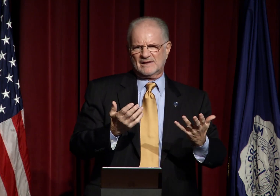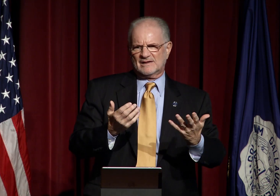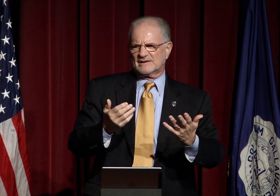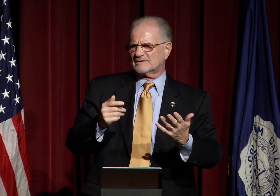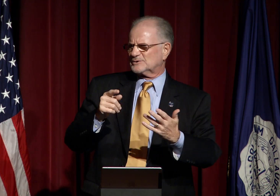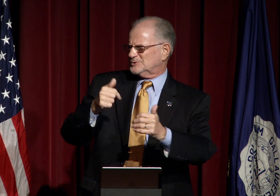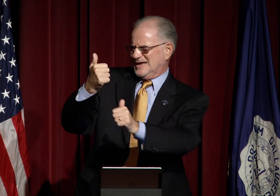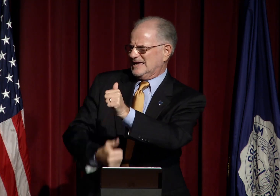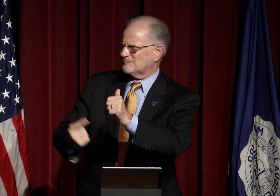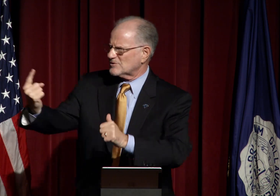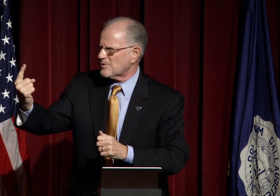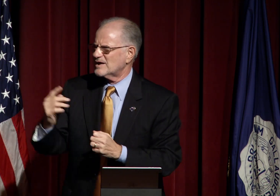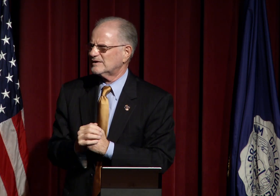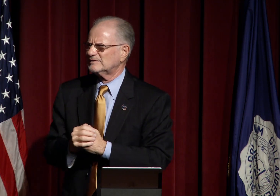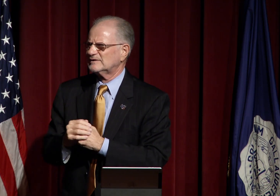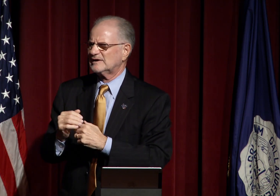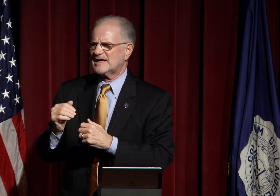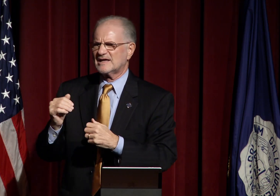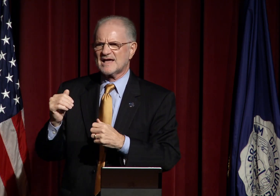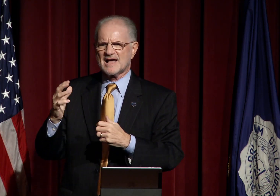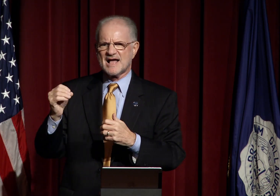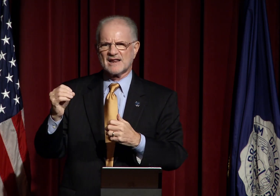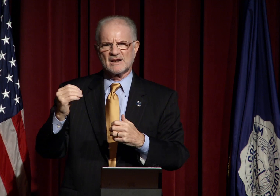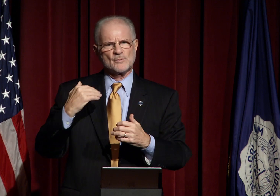welcome back to each and every one of you.